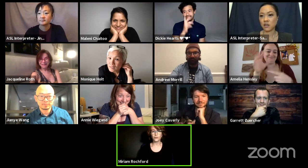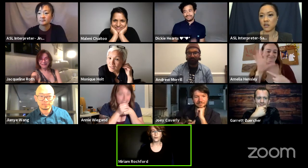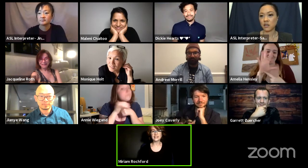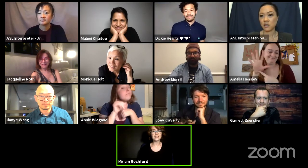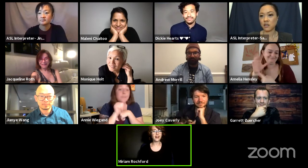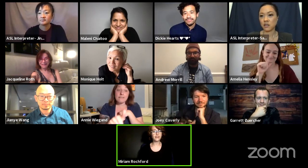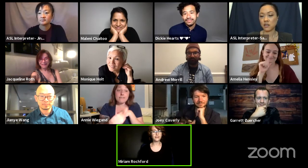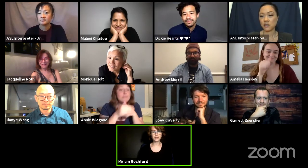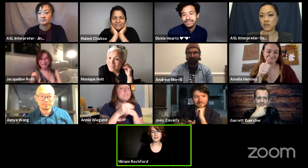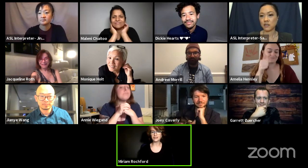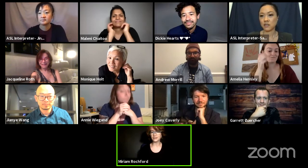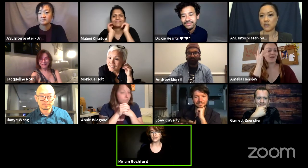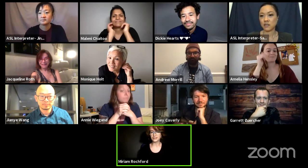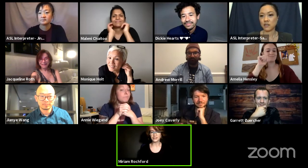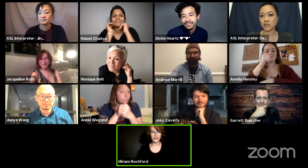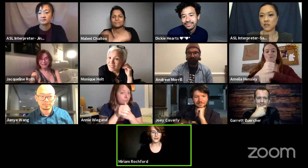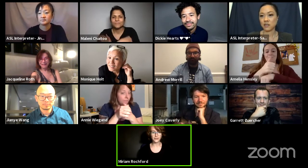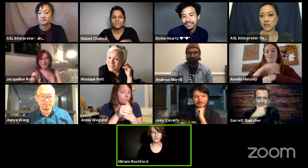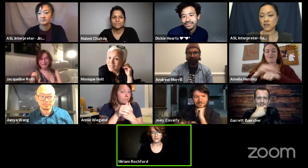We did not film in order, no.